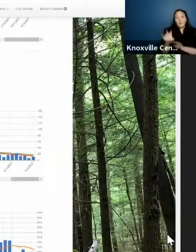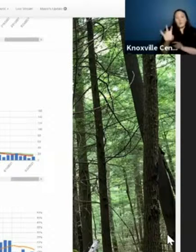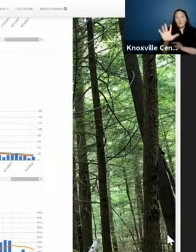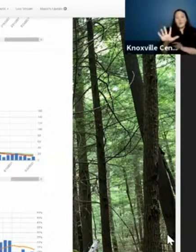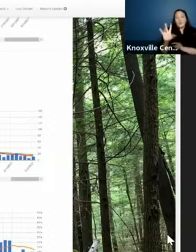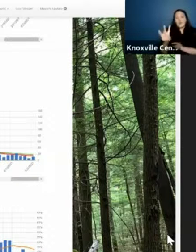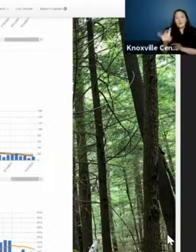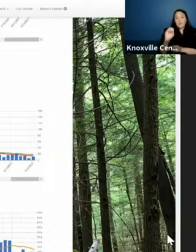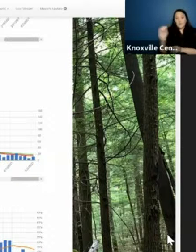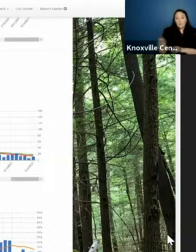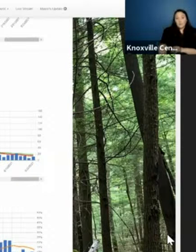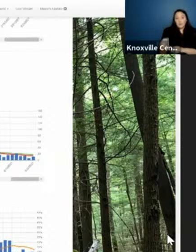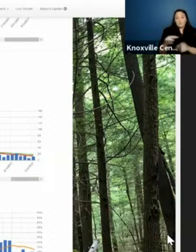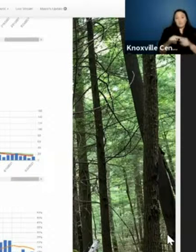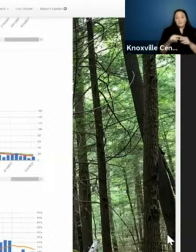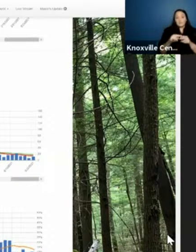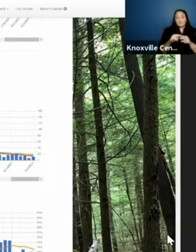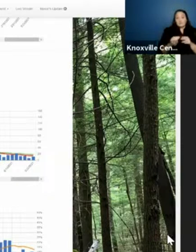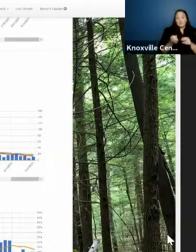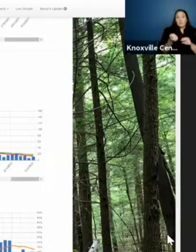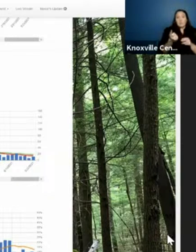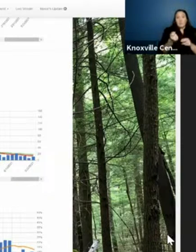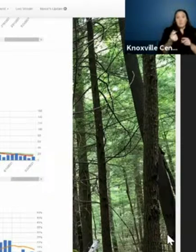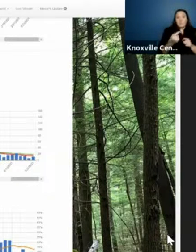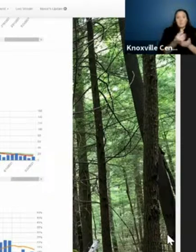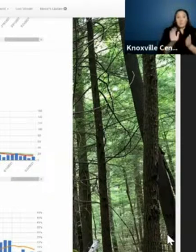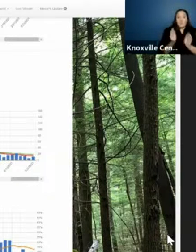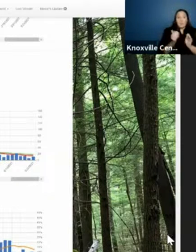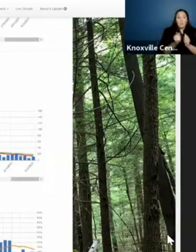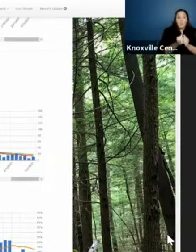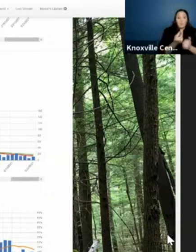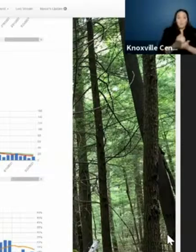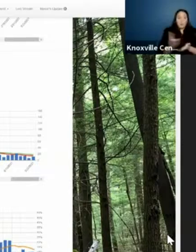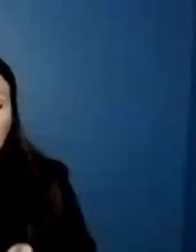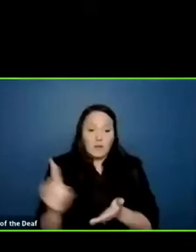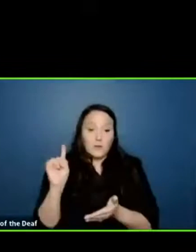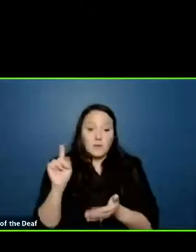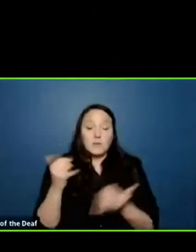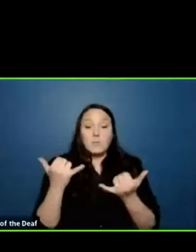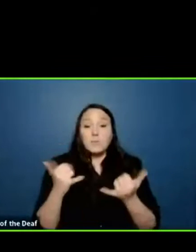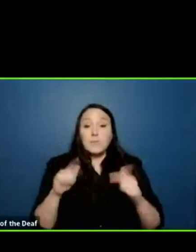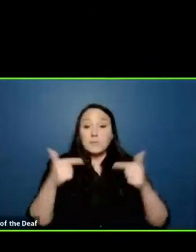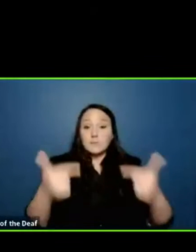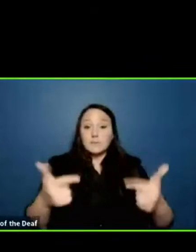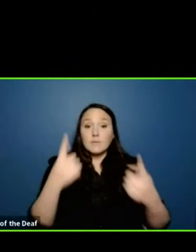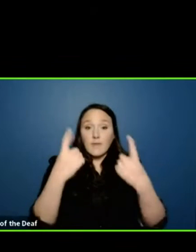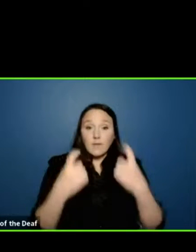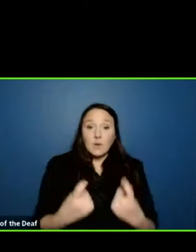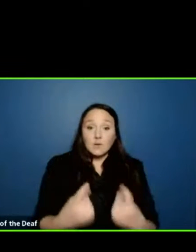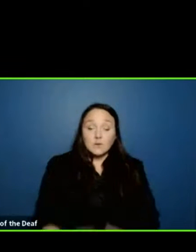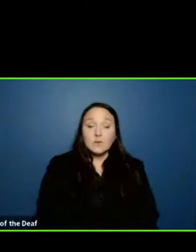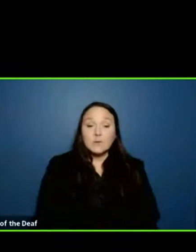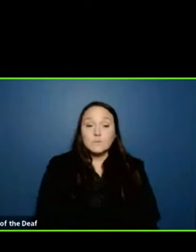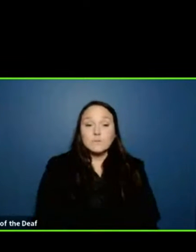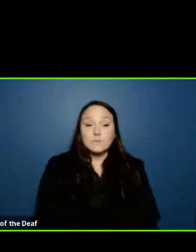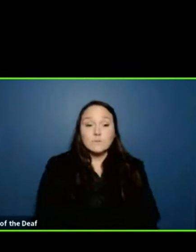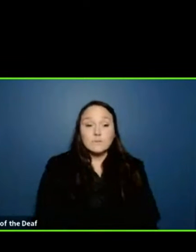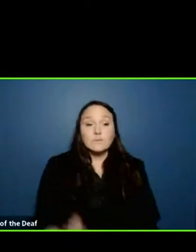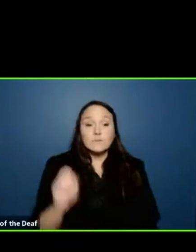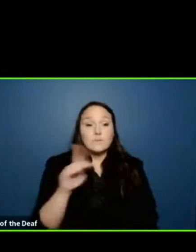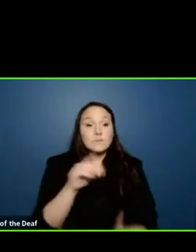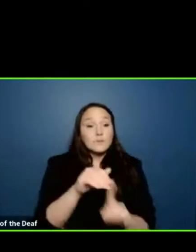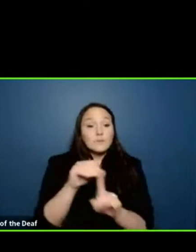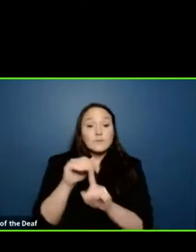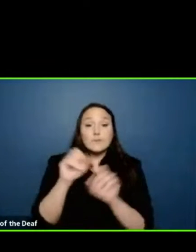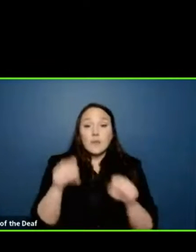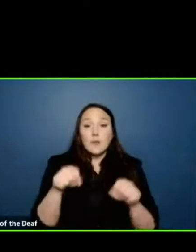13.57%, which is slightly down from last week. With that, I'll now open it up for questions. All right, and as a reminder, you may type